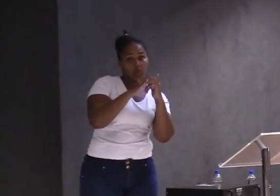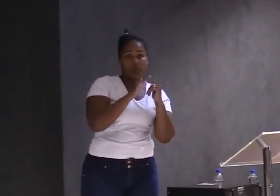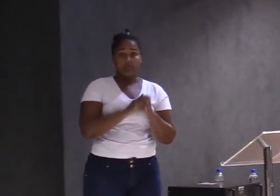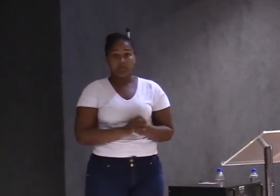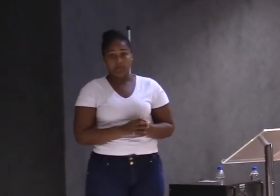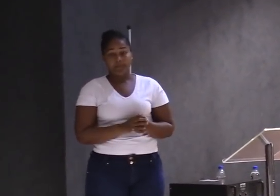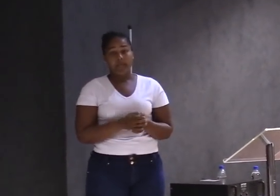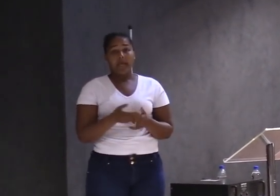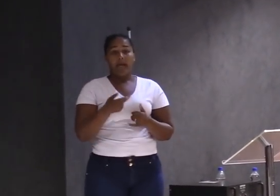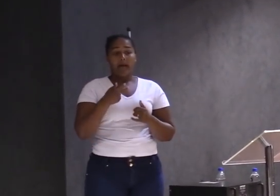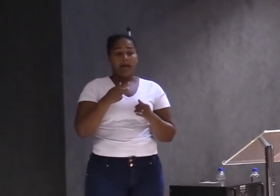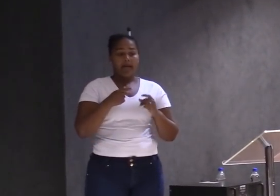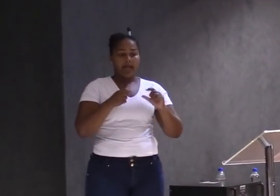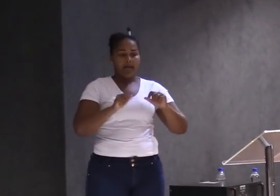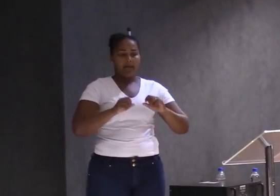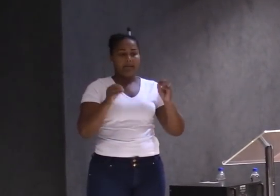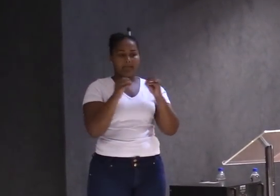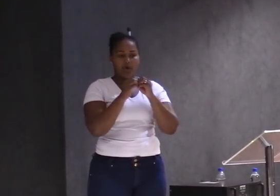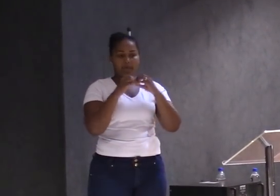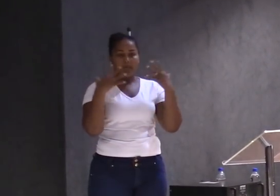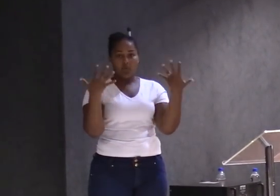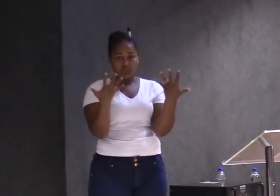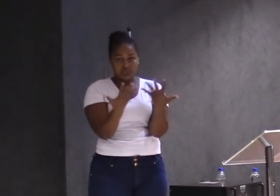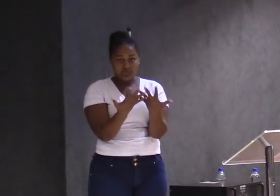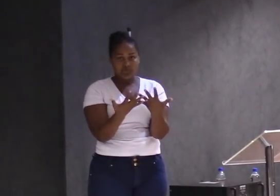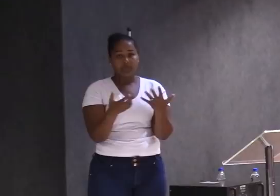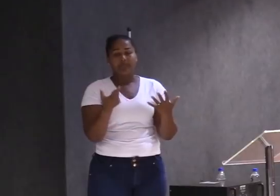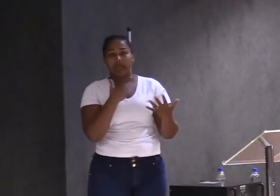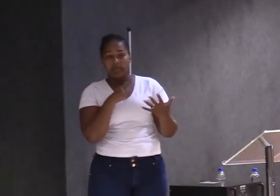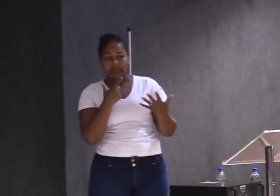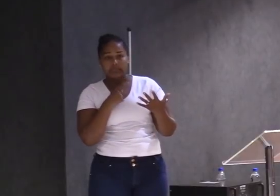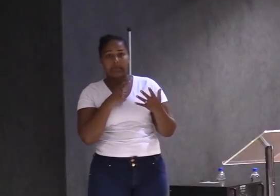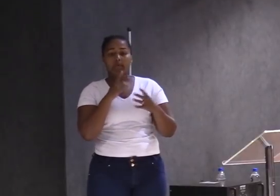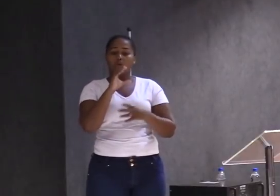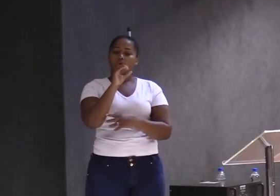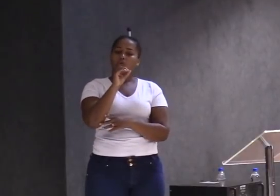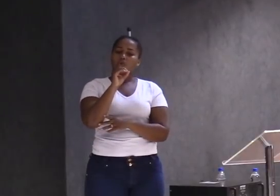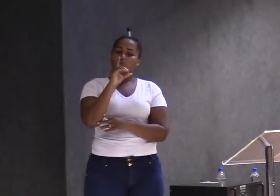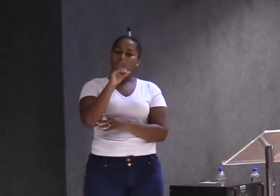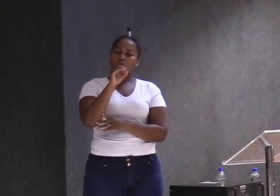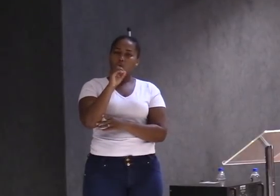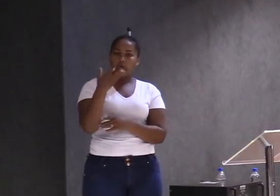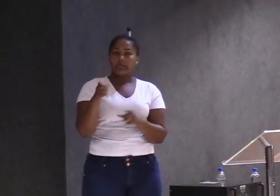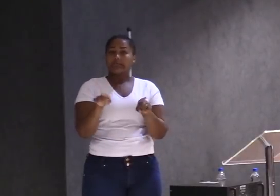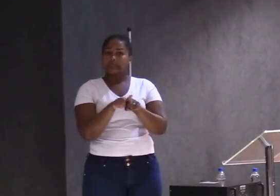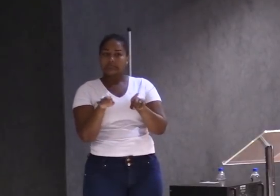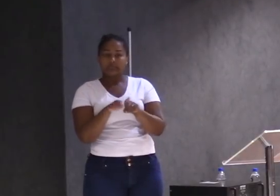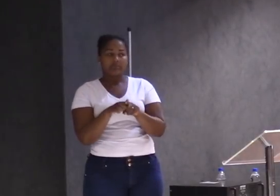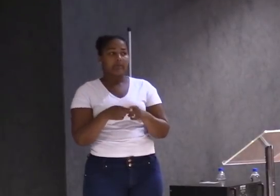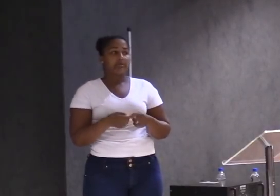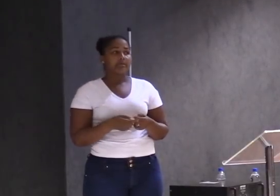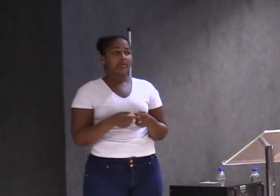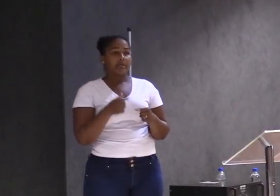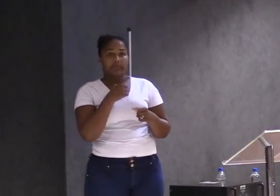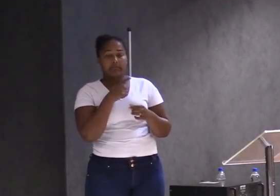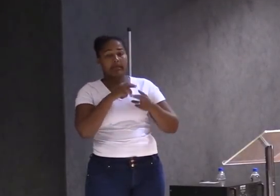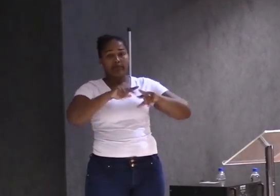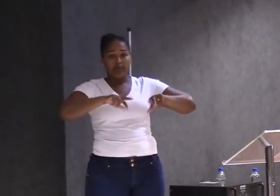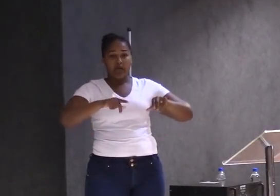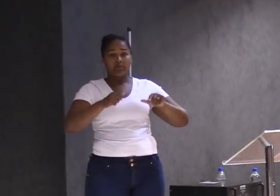Search, Twitter, LinkedIn, and Google Docs and Drive, Word, WordPress, Slack, and